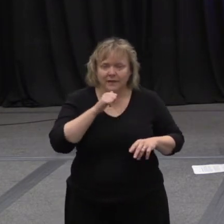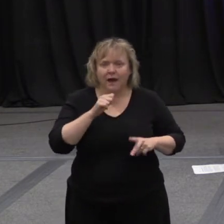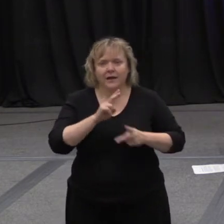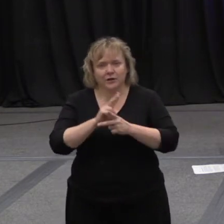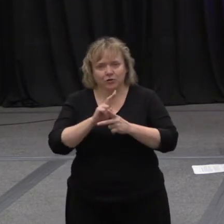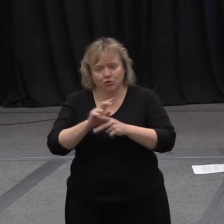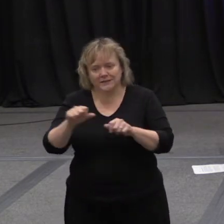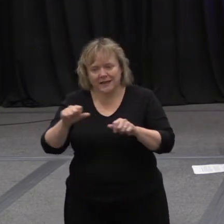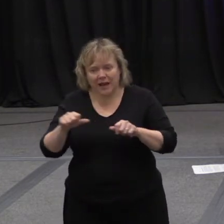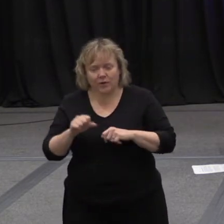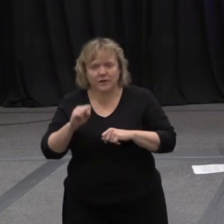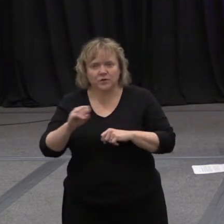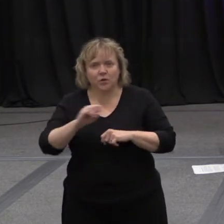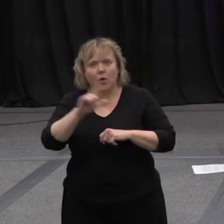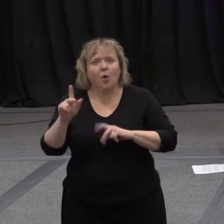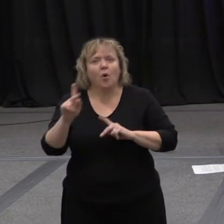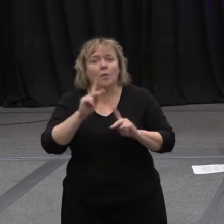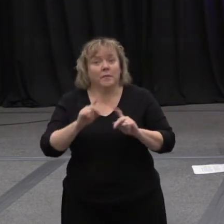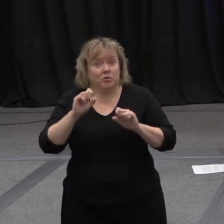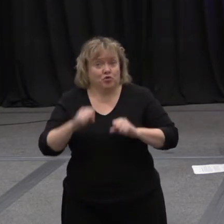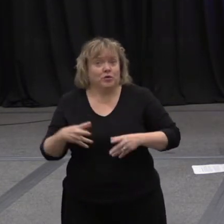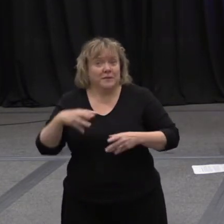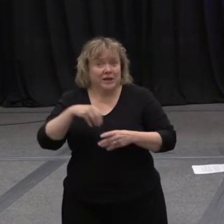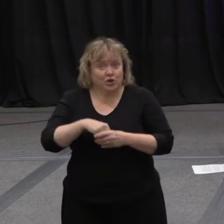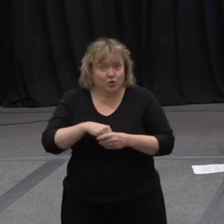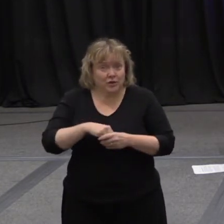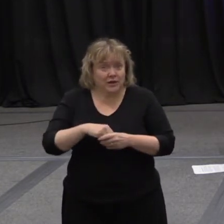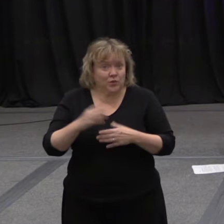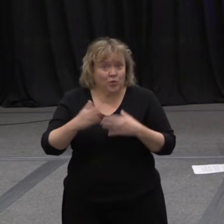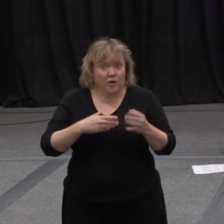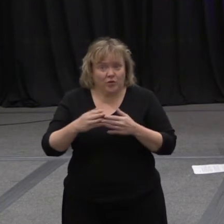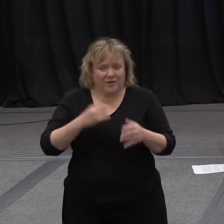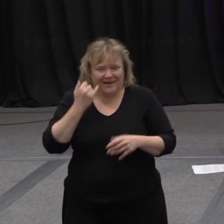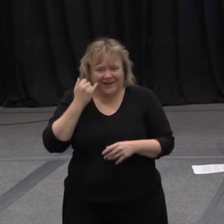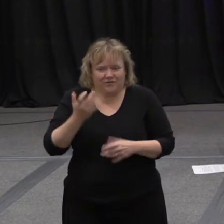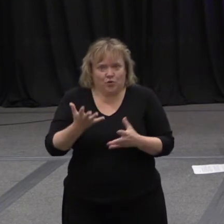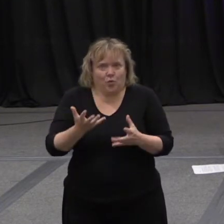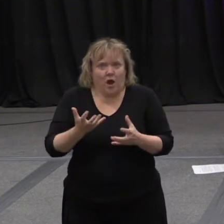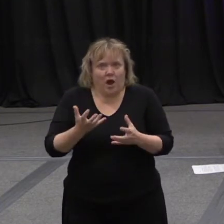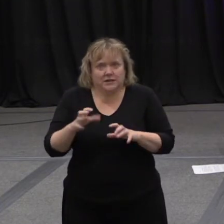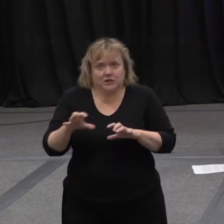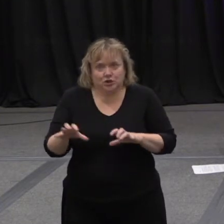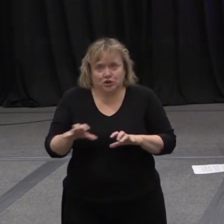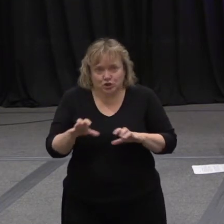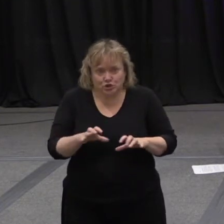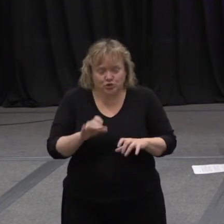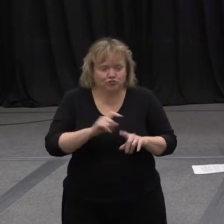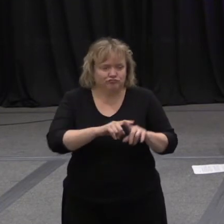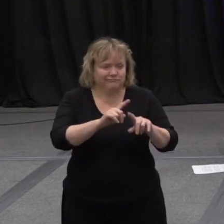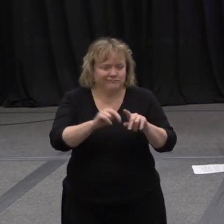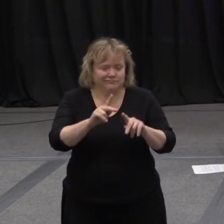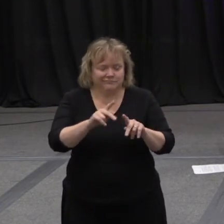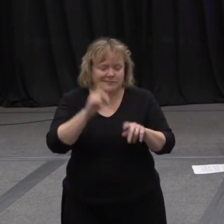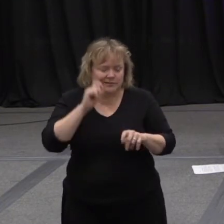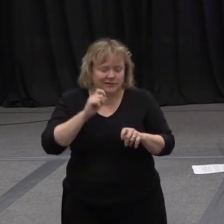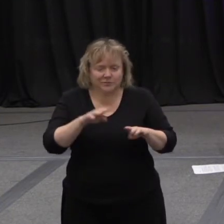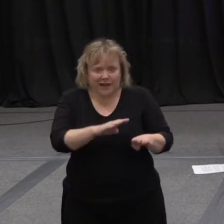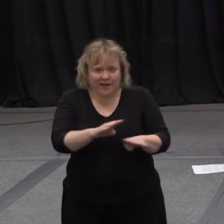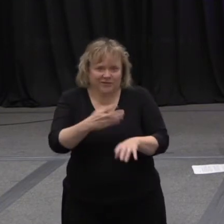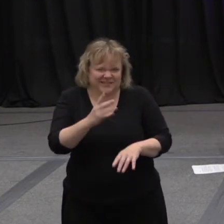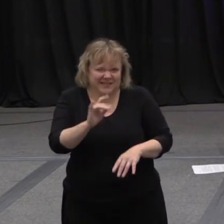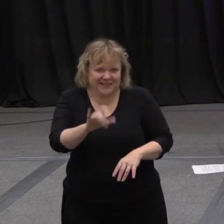everyone could be included, whether or not you particularly, like, wanted to, you know, do tab A, slot B, like, that kind of thing.